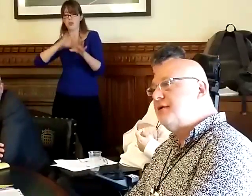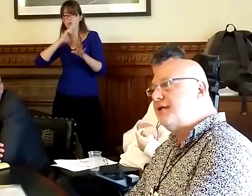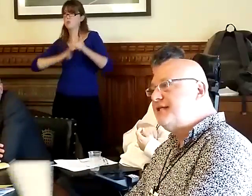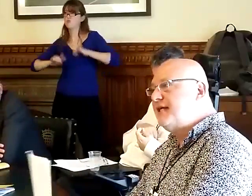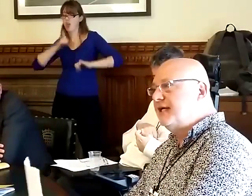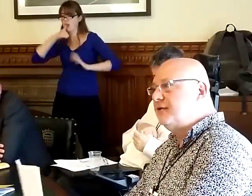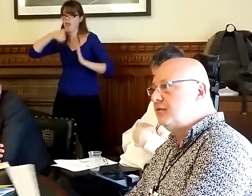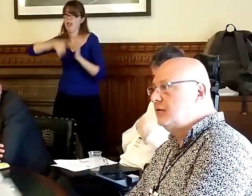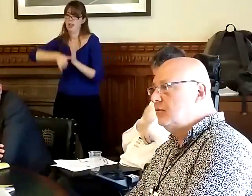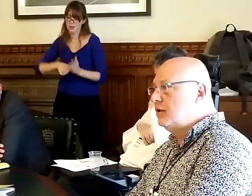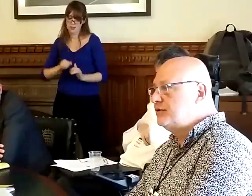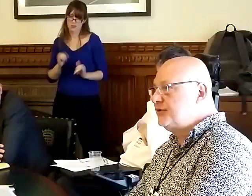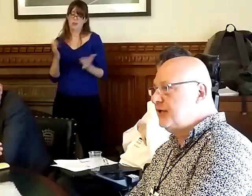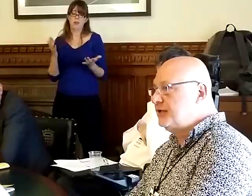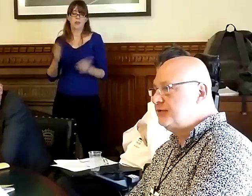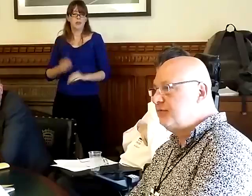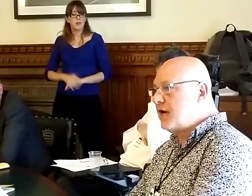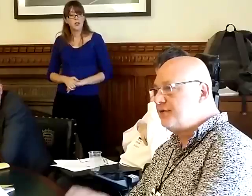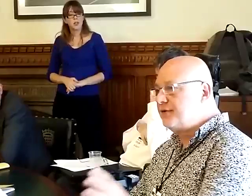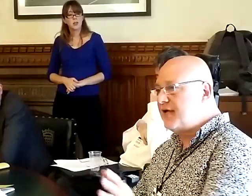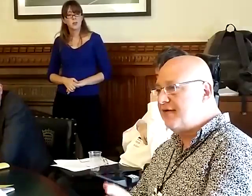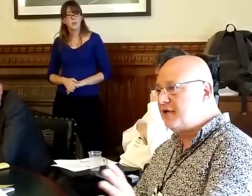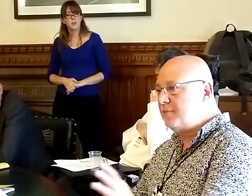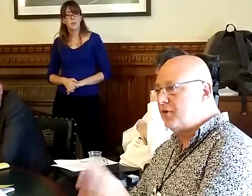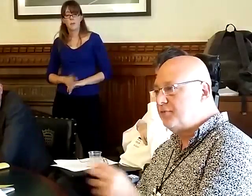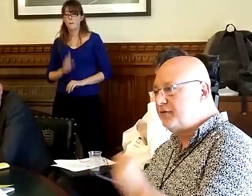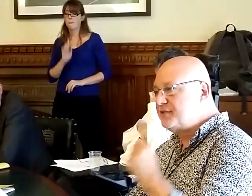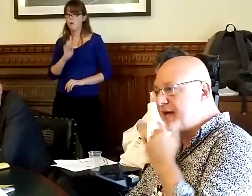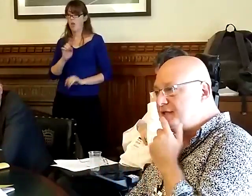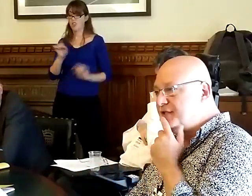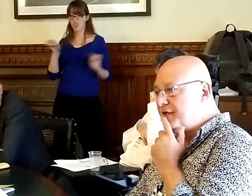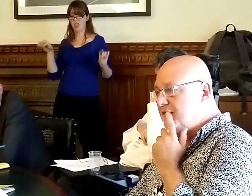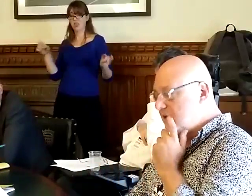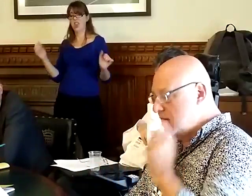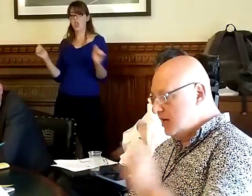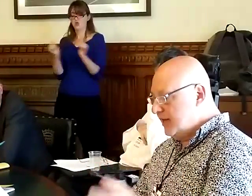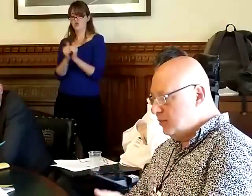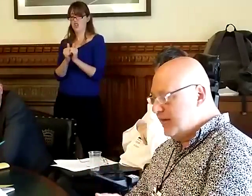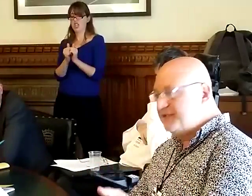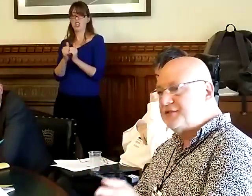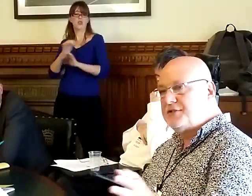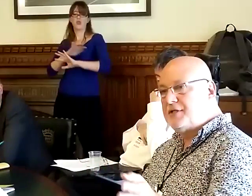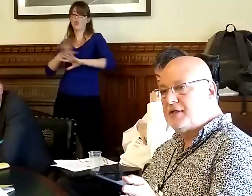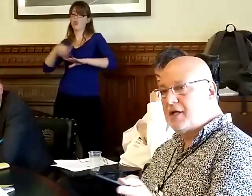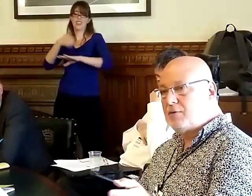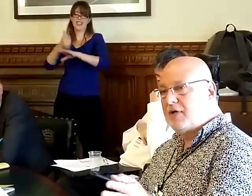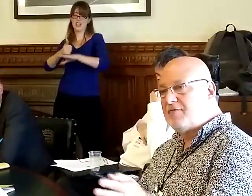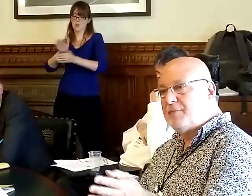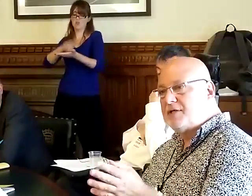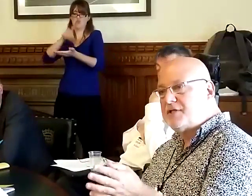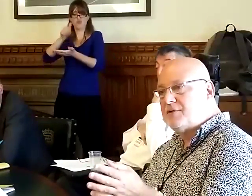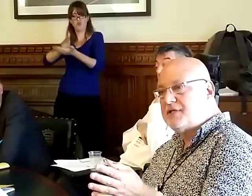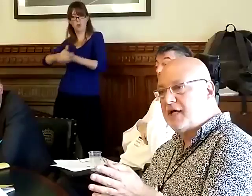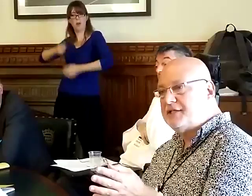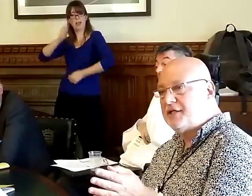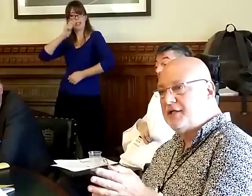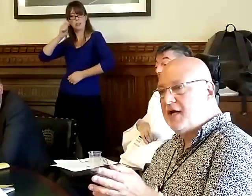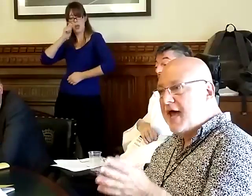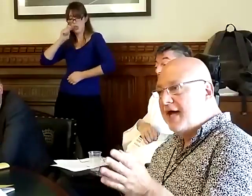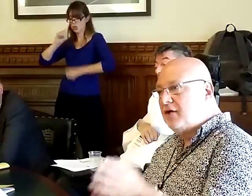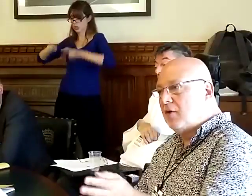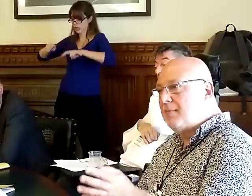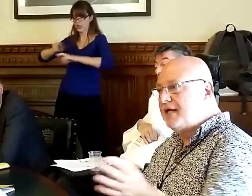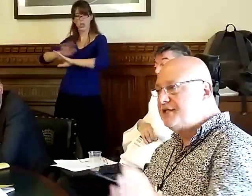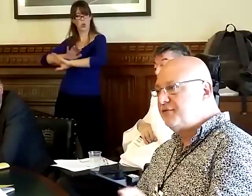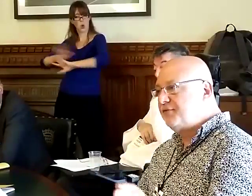But the deal that they did was that rather than having a proper inspection, they went to the local government